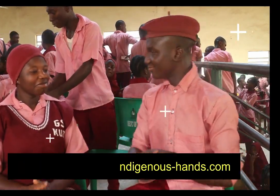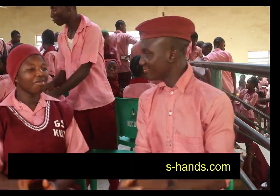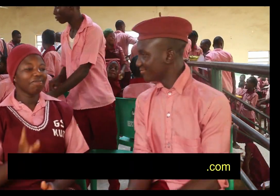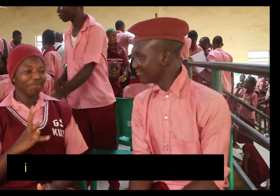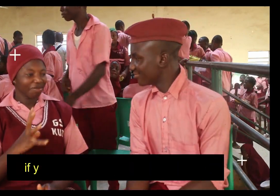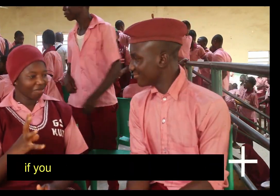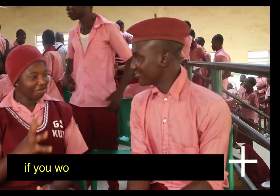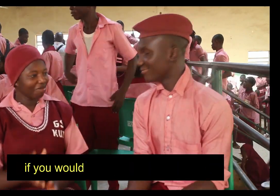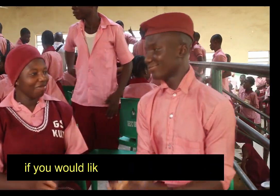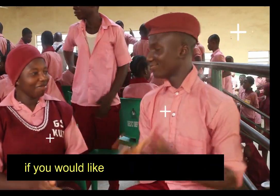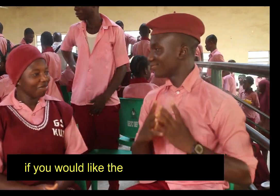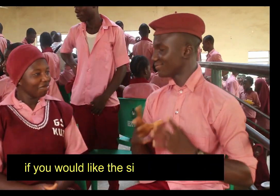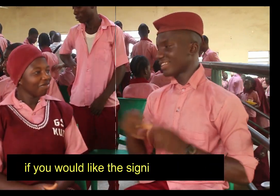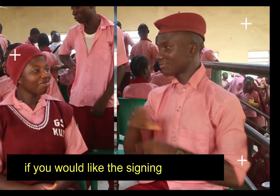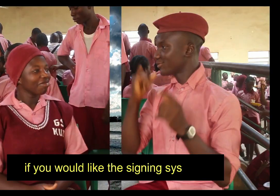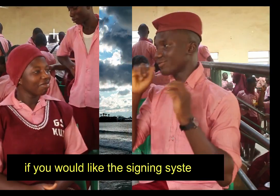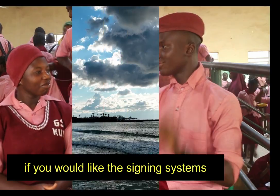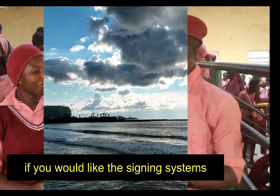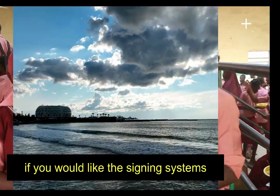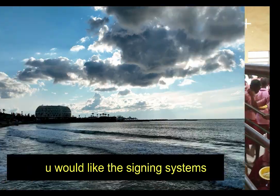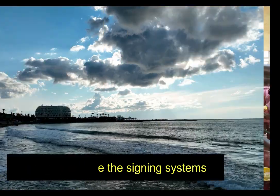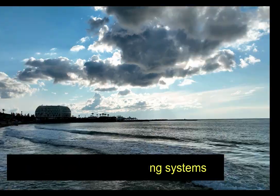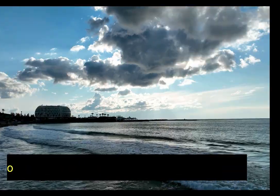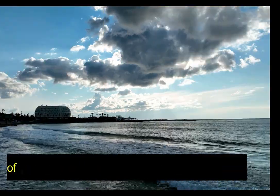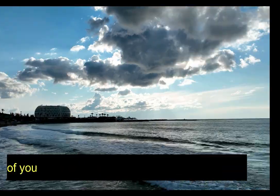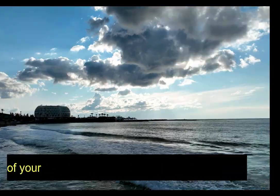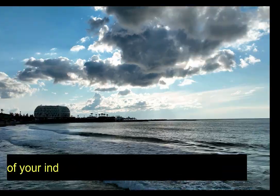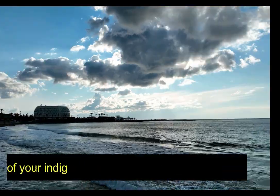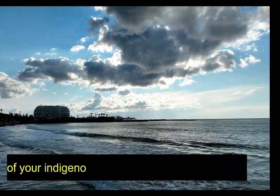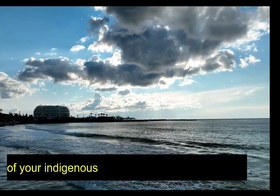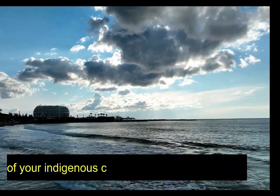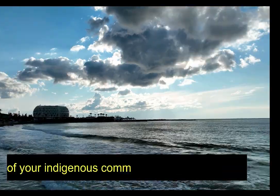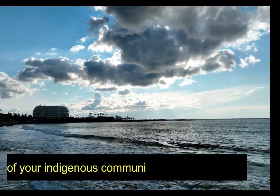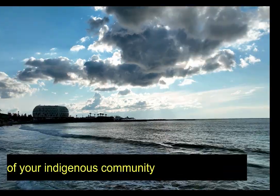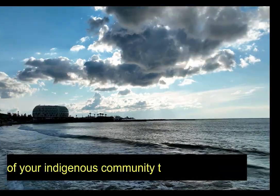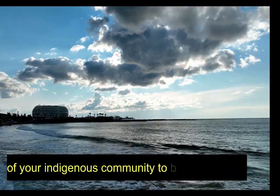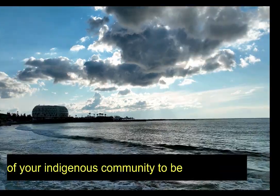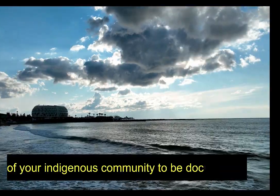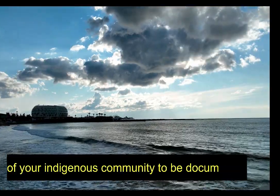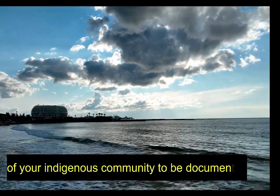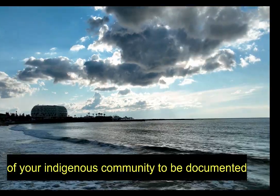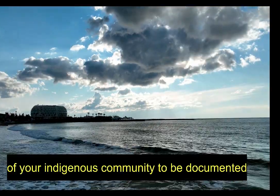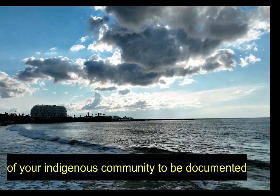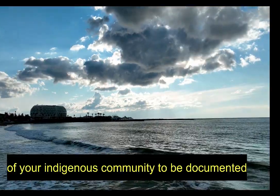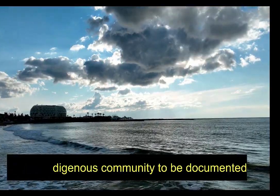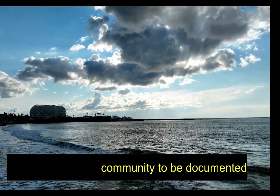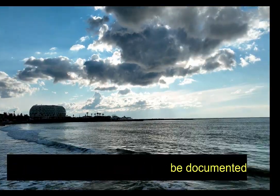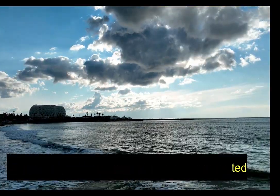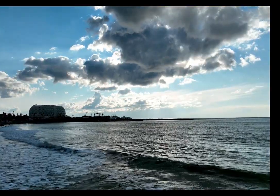info@indigenous-hands.com if you would like the signing systems of your indigenous community to be documented.